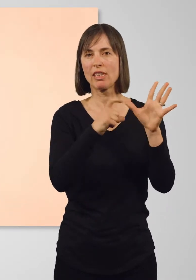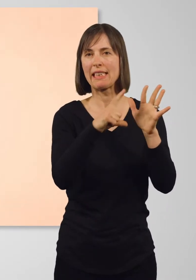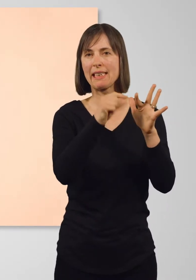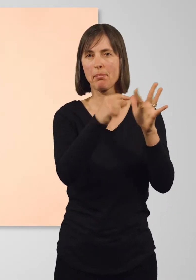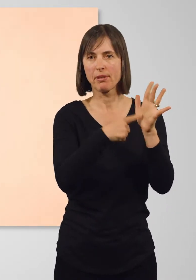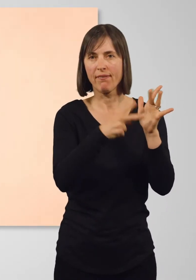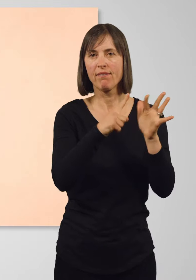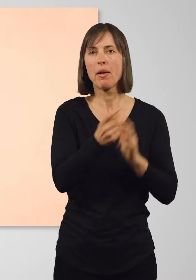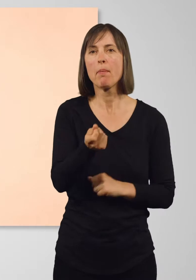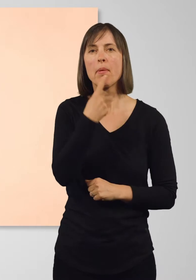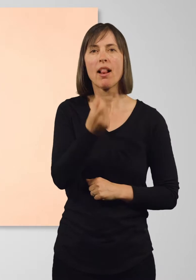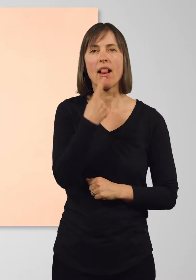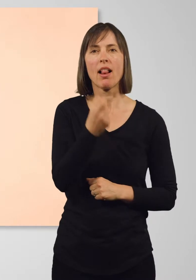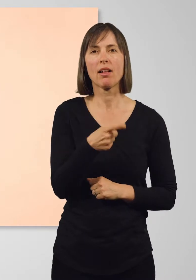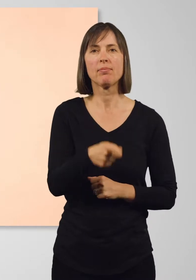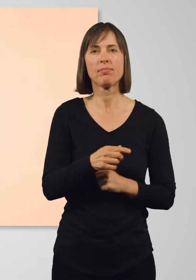Contraceptive pills.